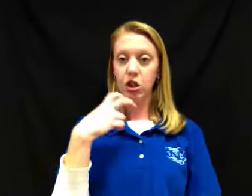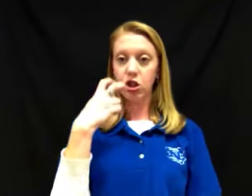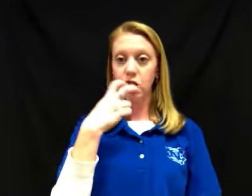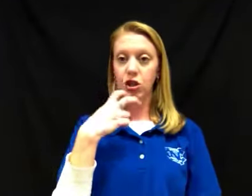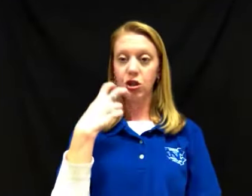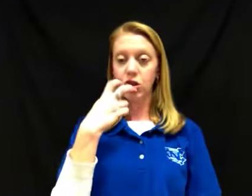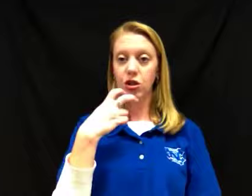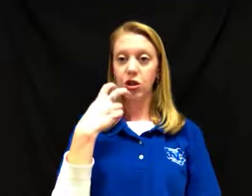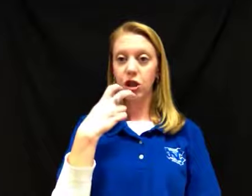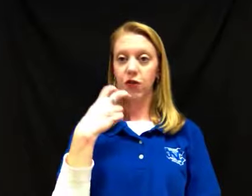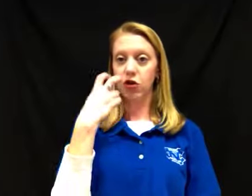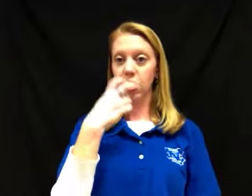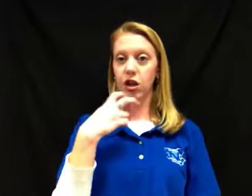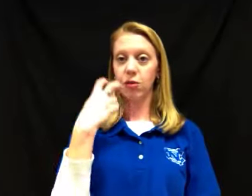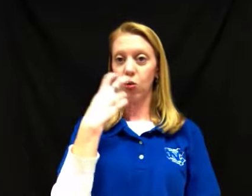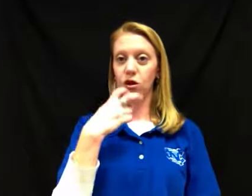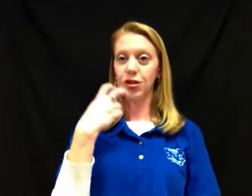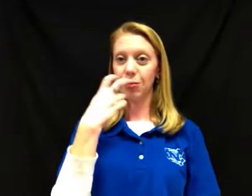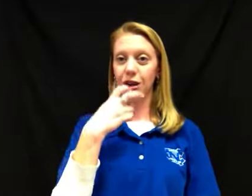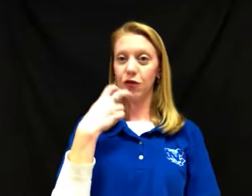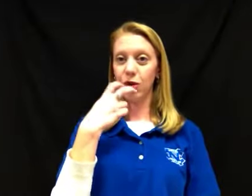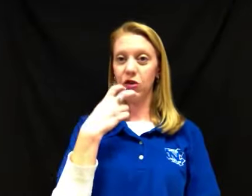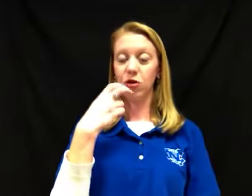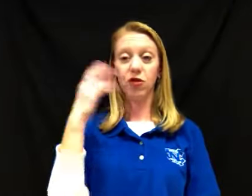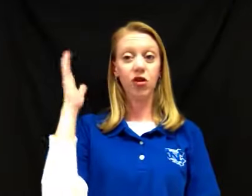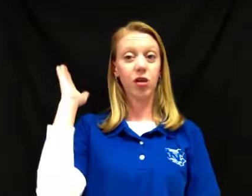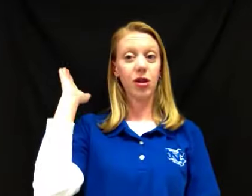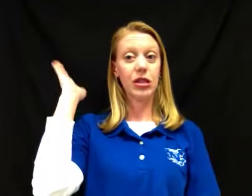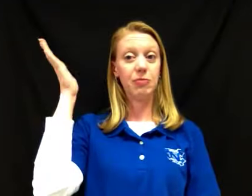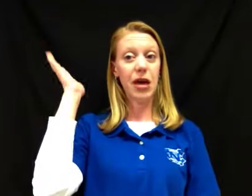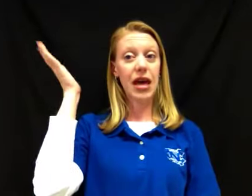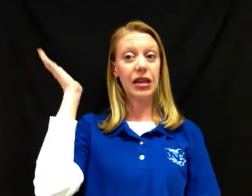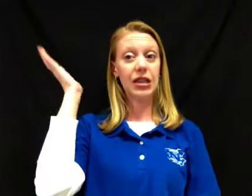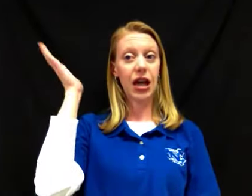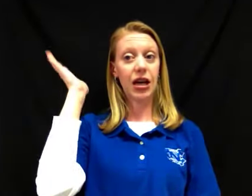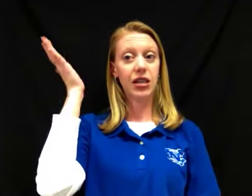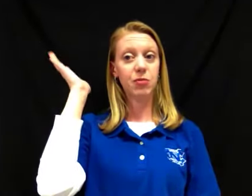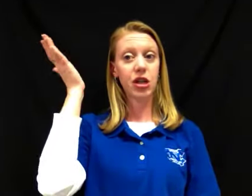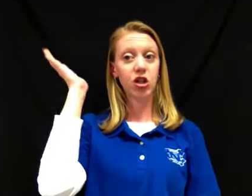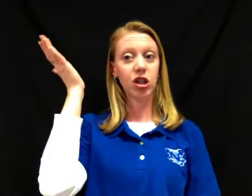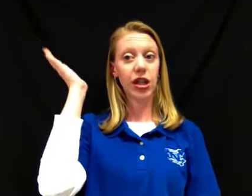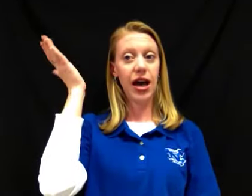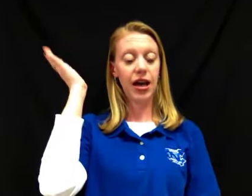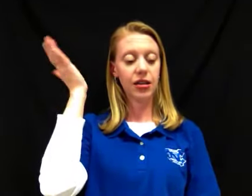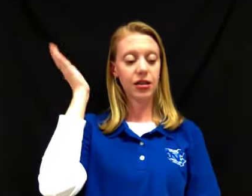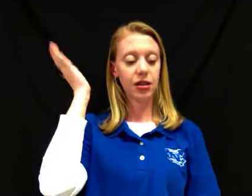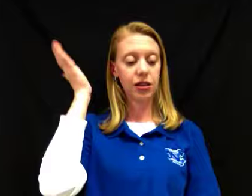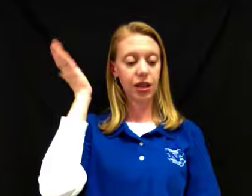Speech, if you're talking about words coming out of your mouth, but if you're talking about debate class, speech class, it's that